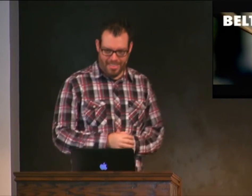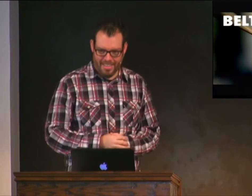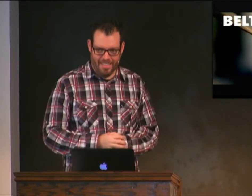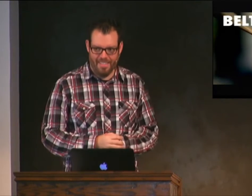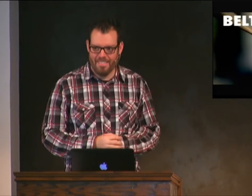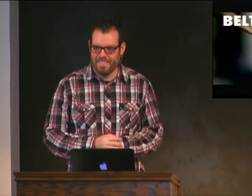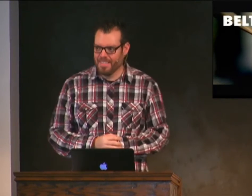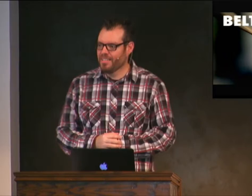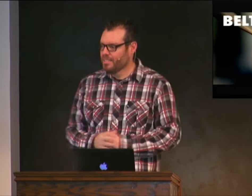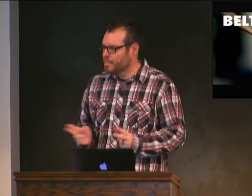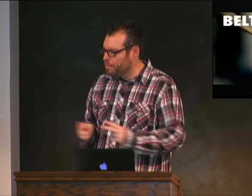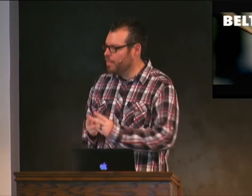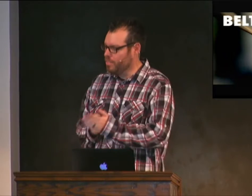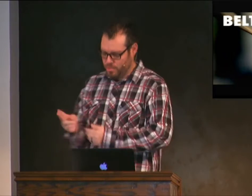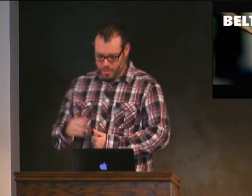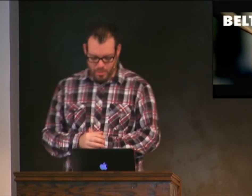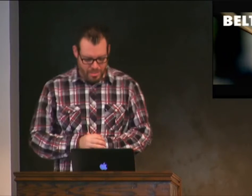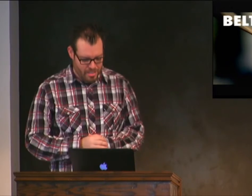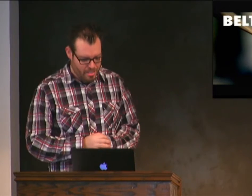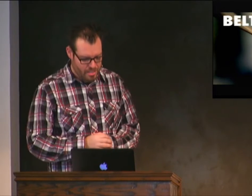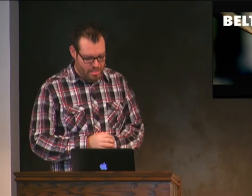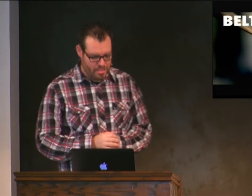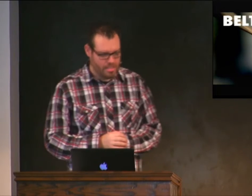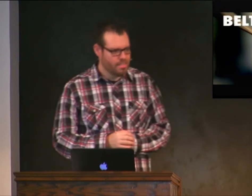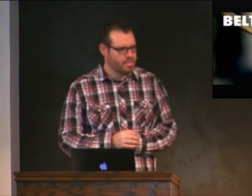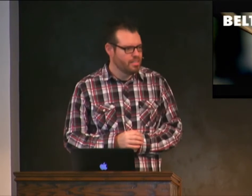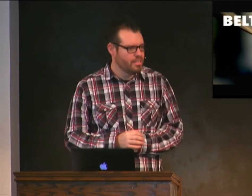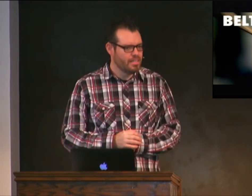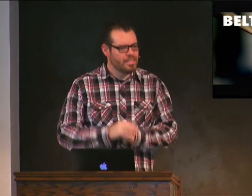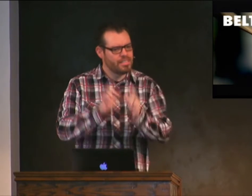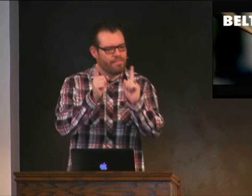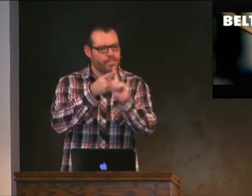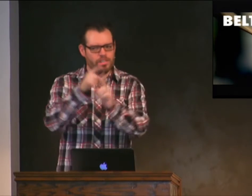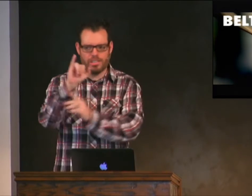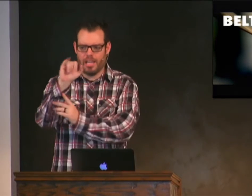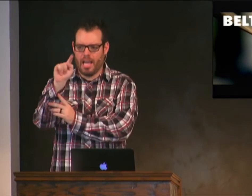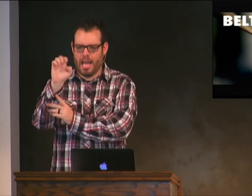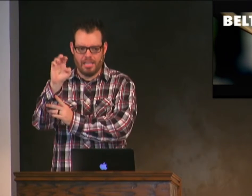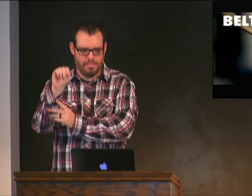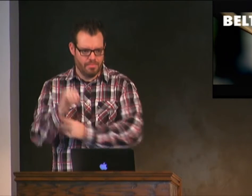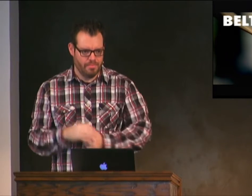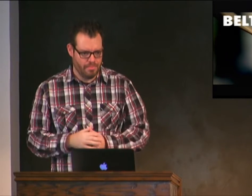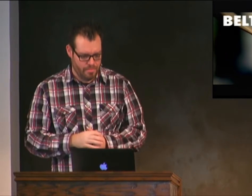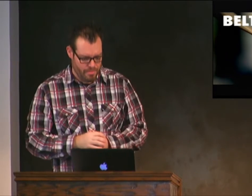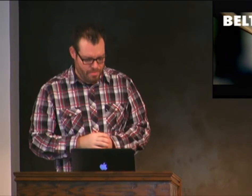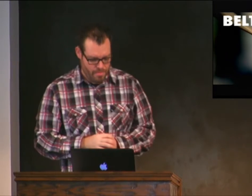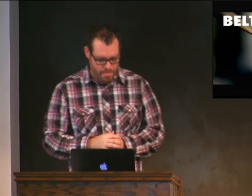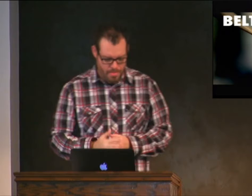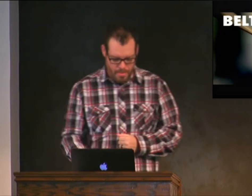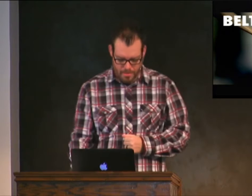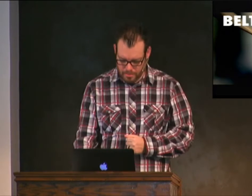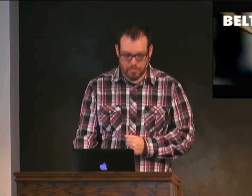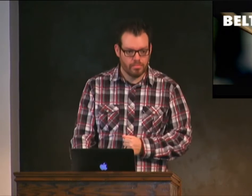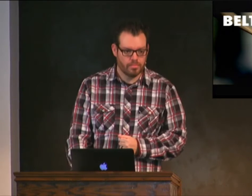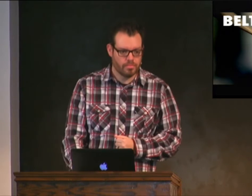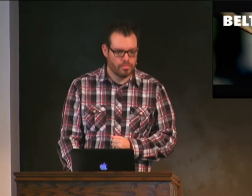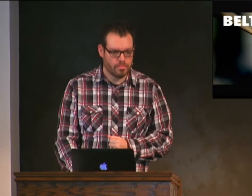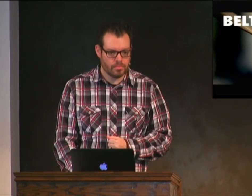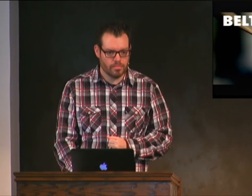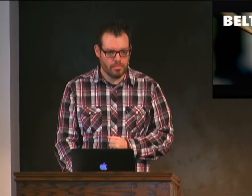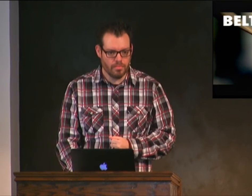truth. The belt of truth. It's the first item.